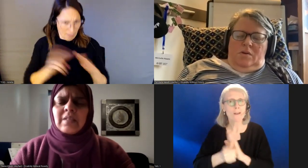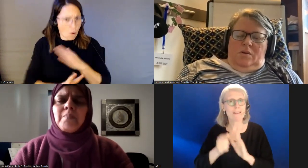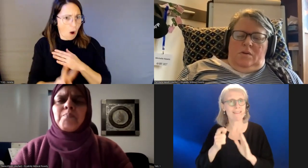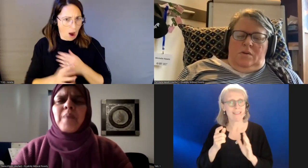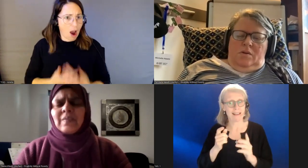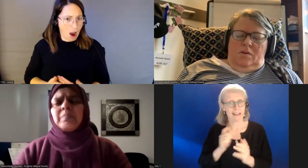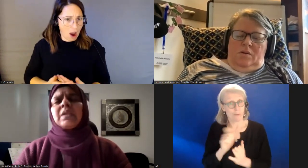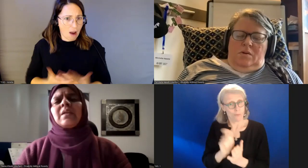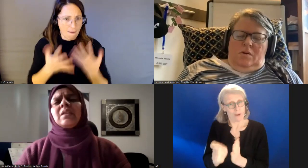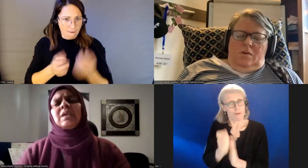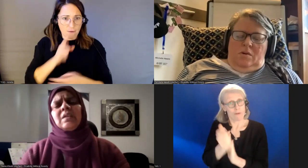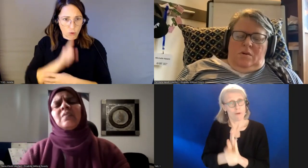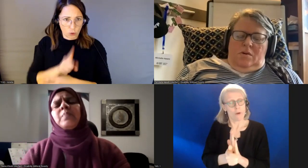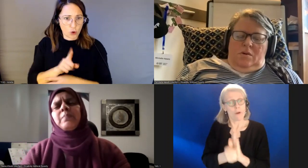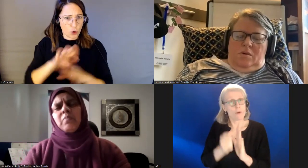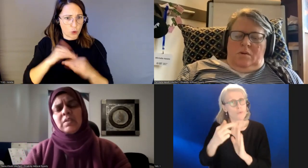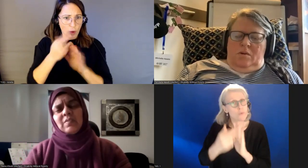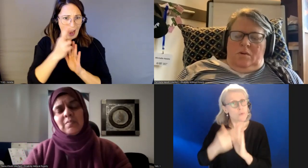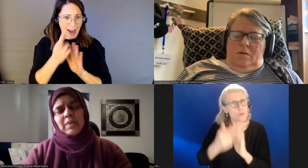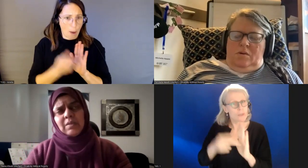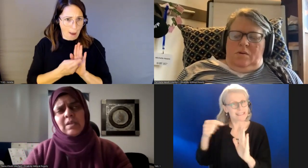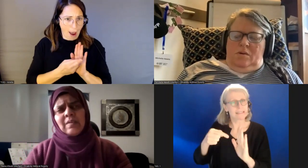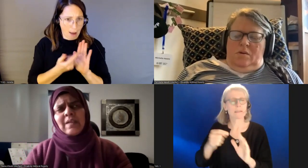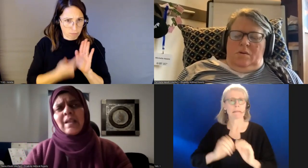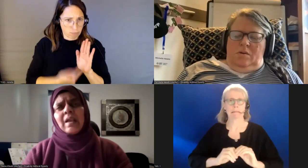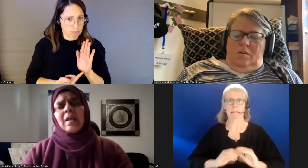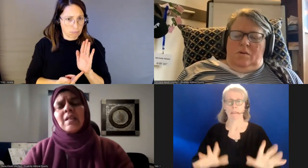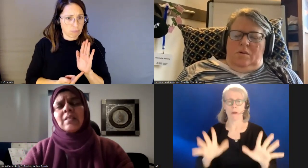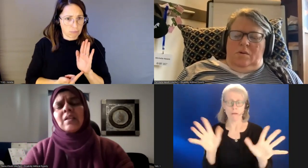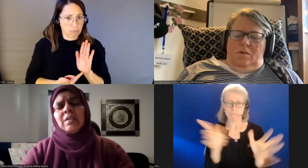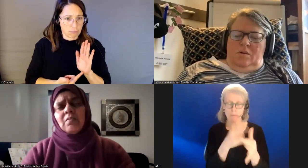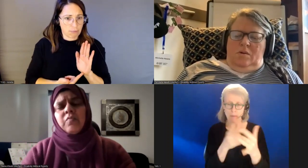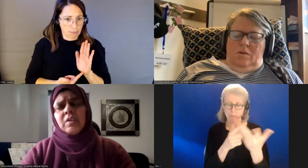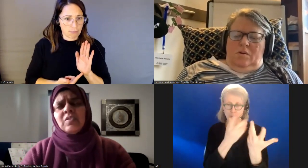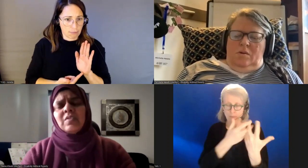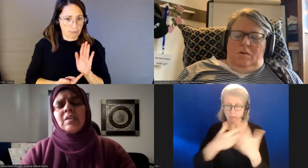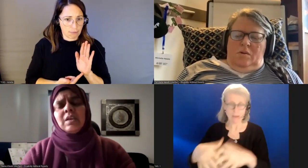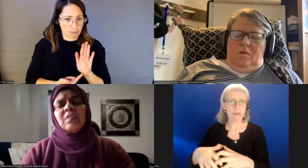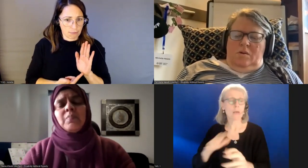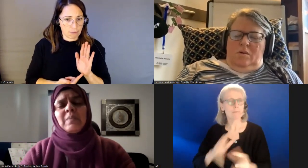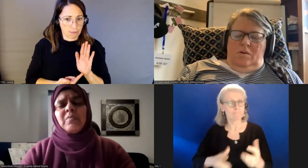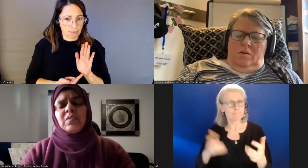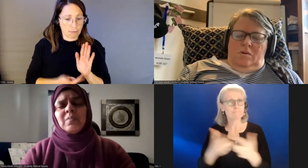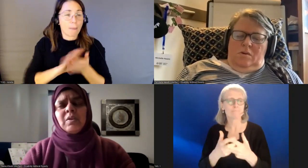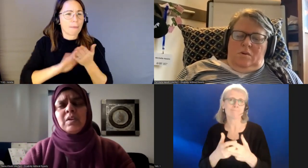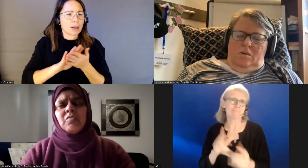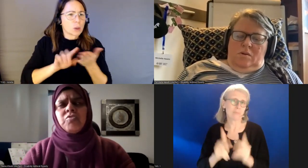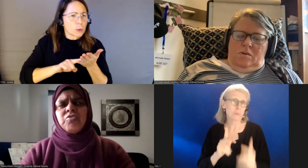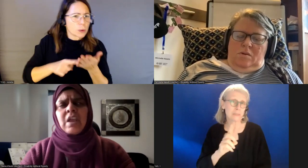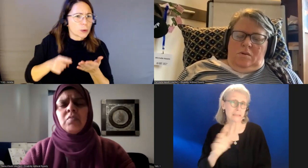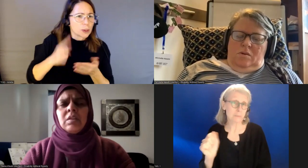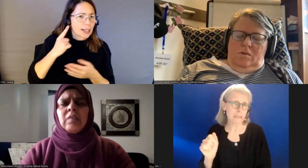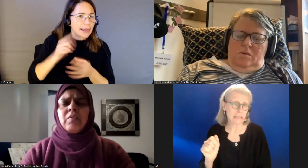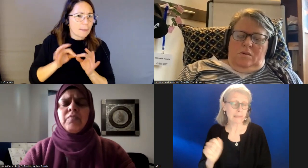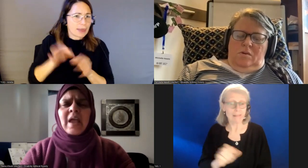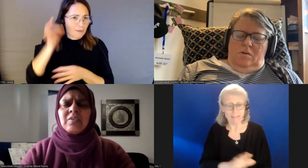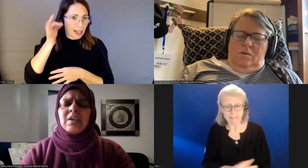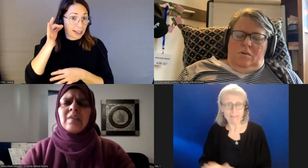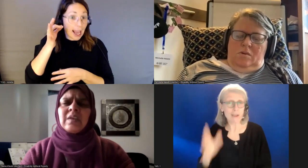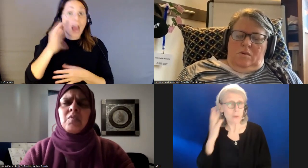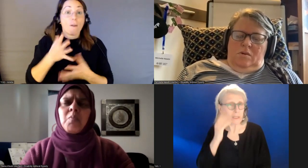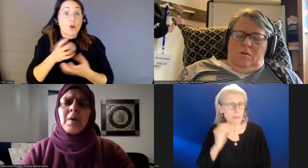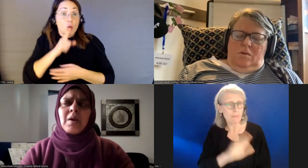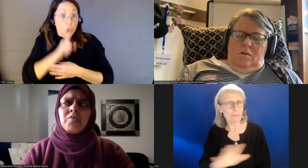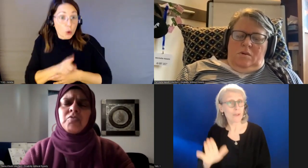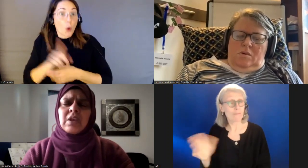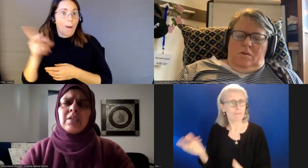a way that they best meet the needs of people with disabilities, that the voices and needs of people with disabilities are genuinely reflected